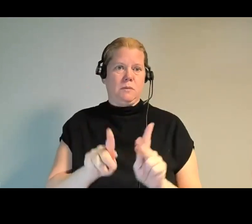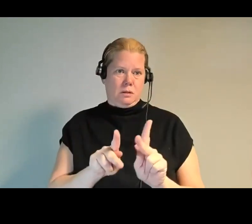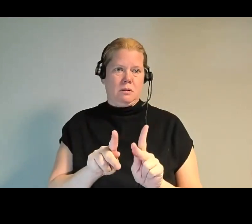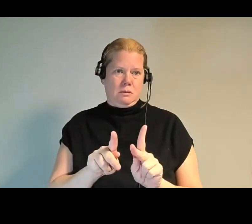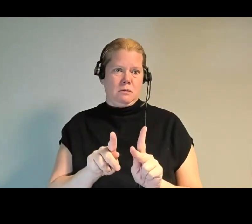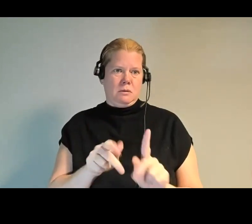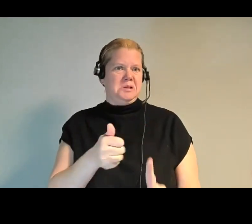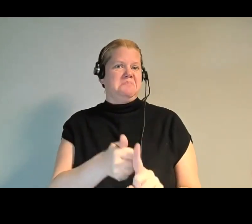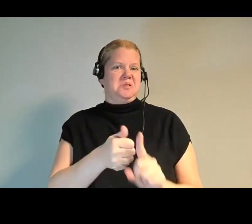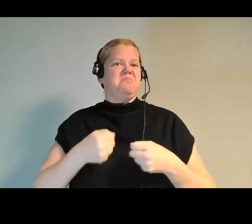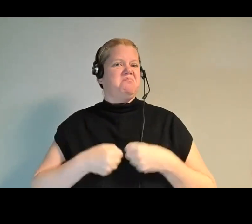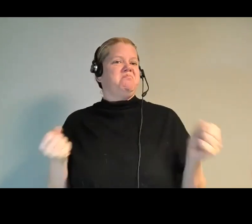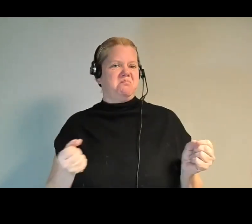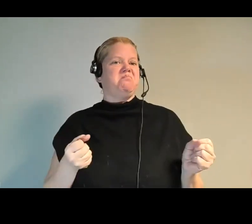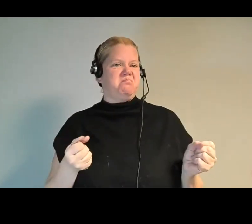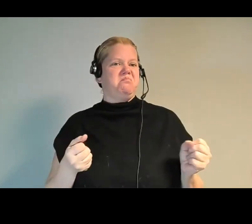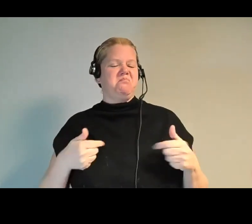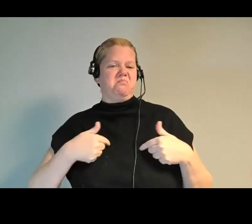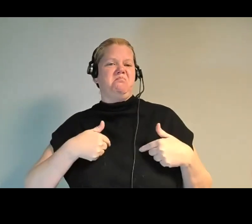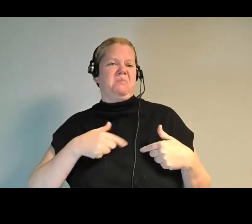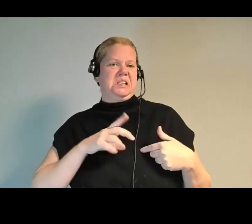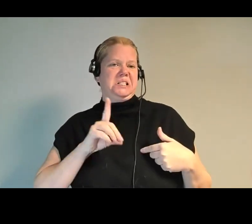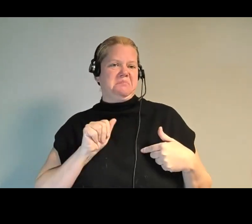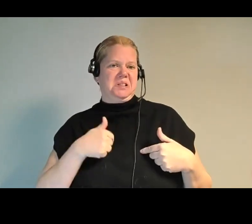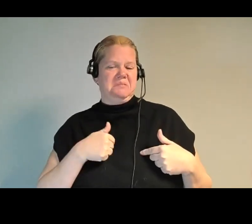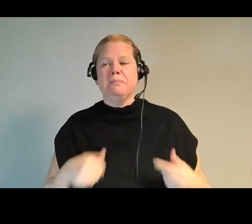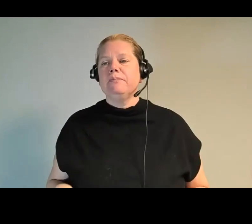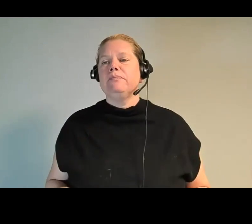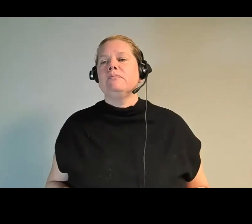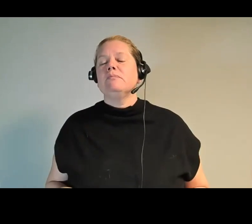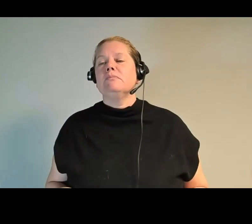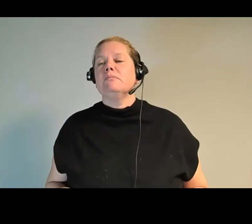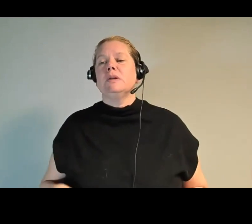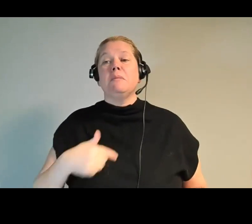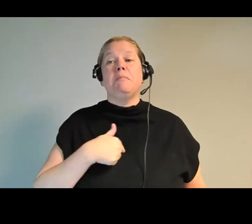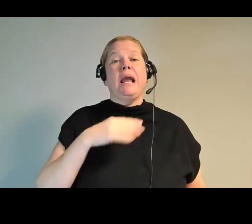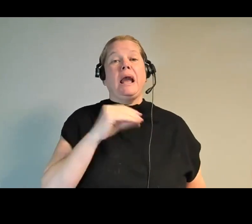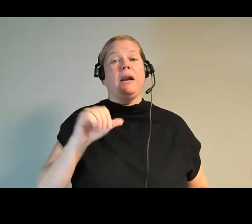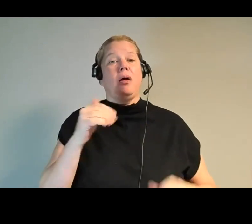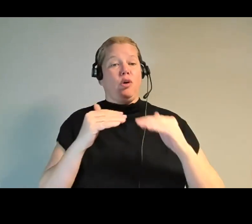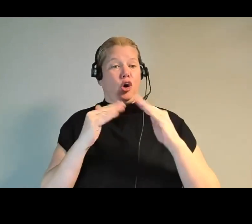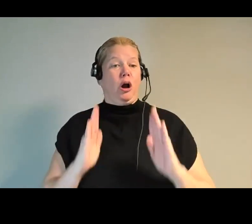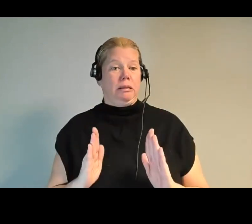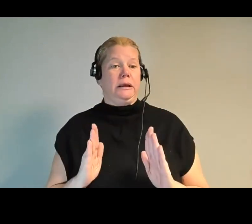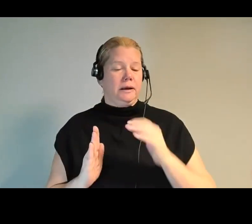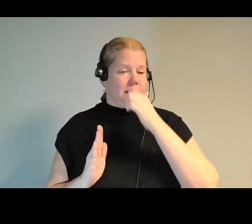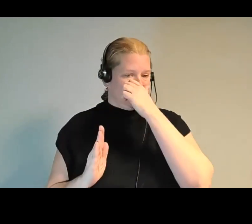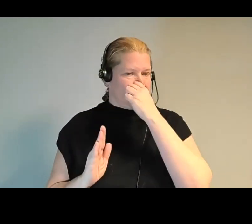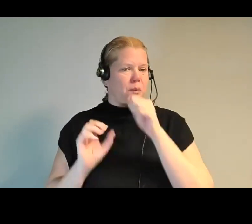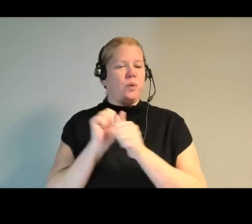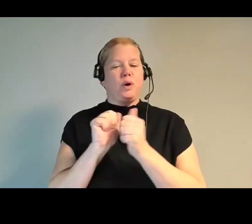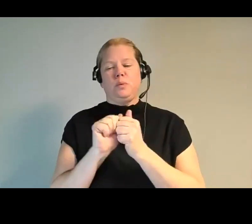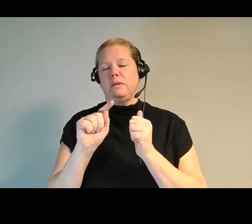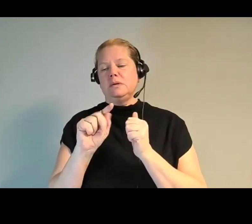had self-identified a disability. So it was me and a colleague from my team worked with